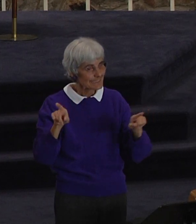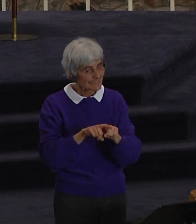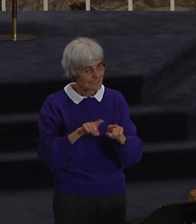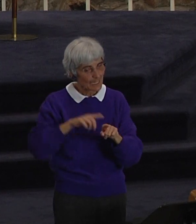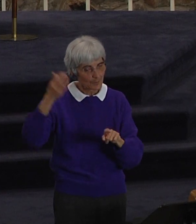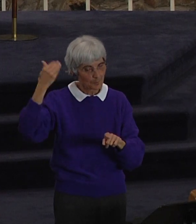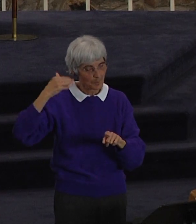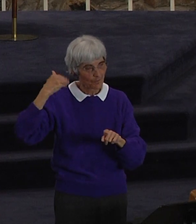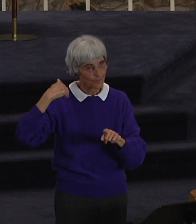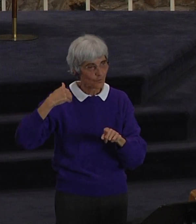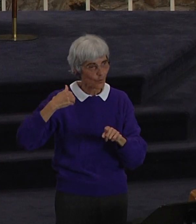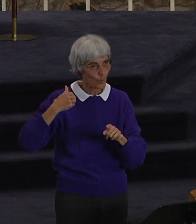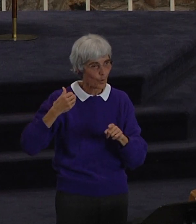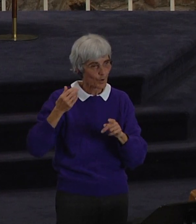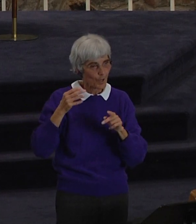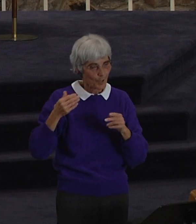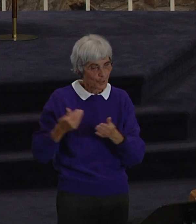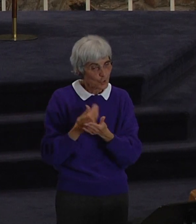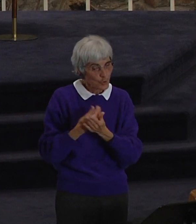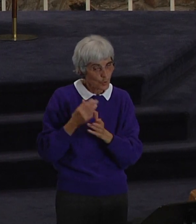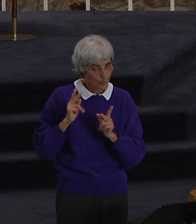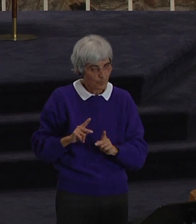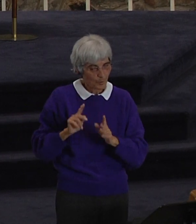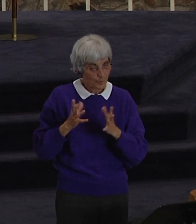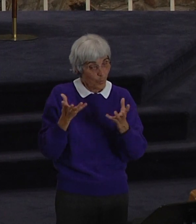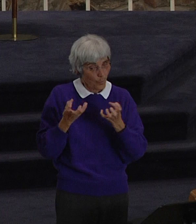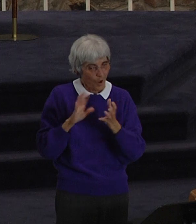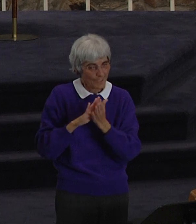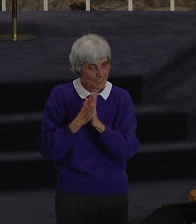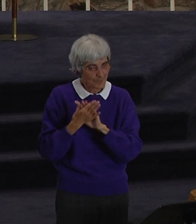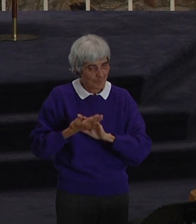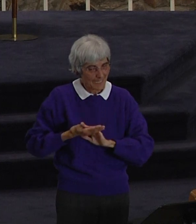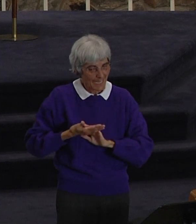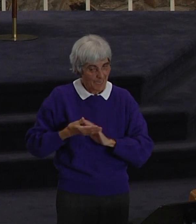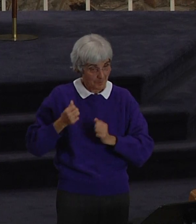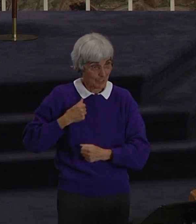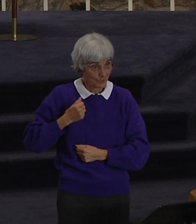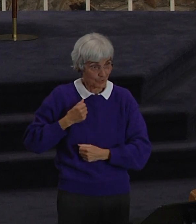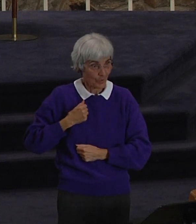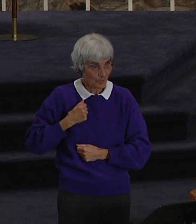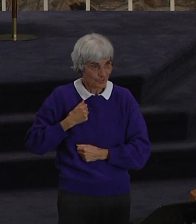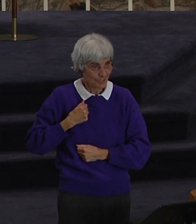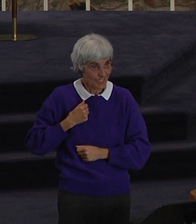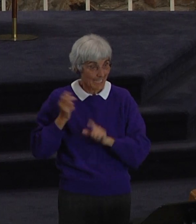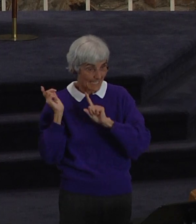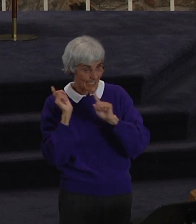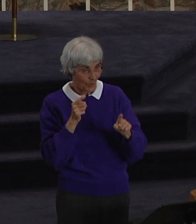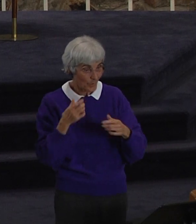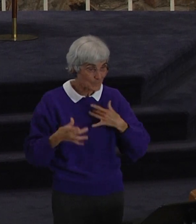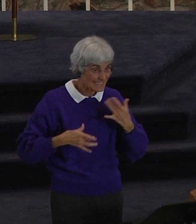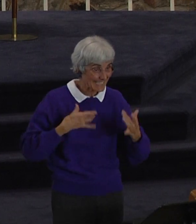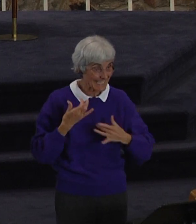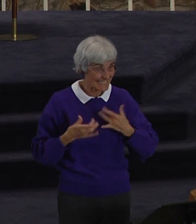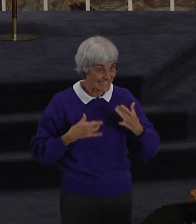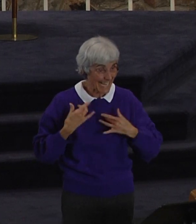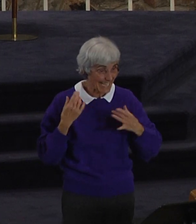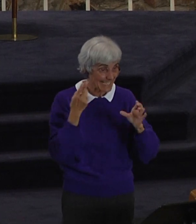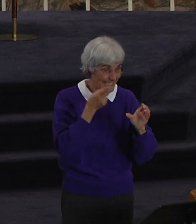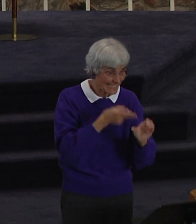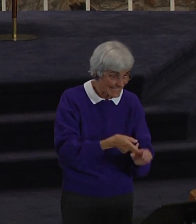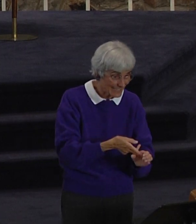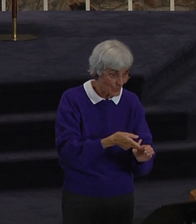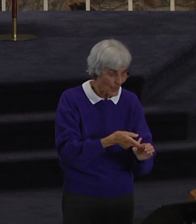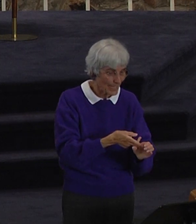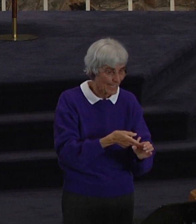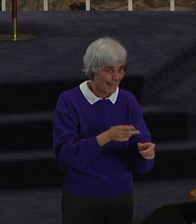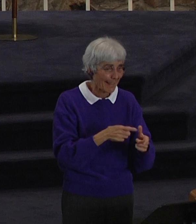training, and they eventually realize that the me of who they are is a United States soldier, we realize that